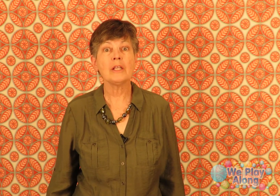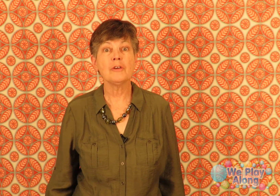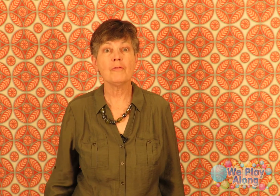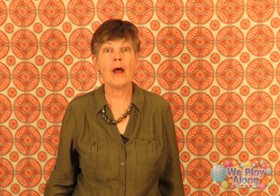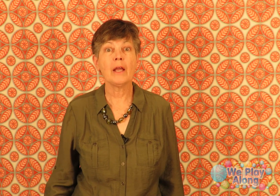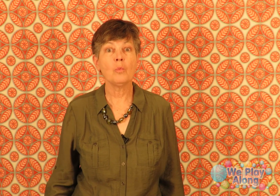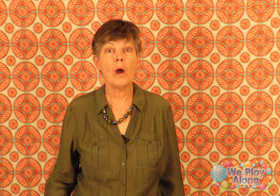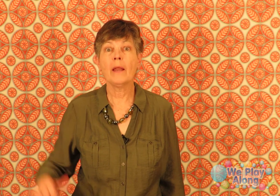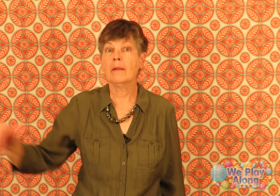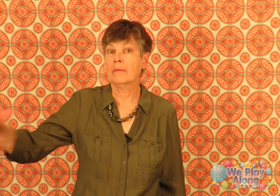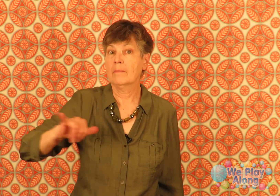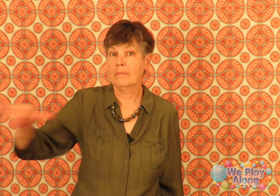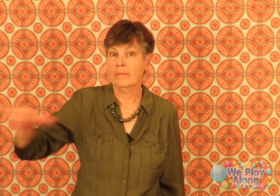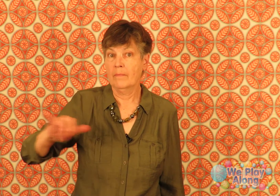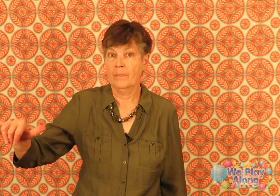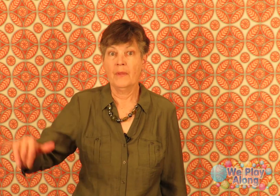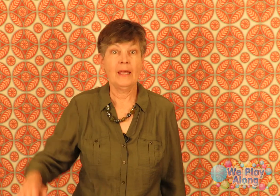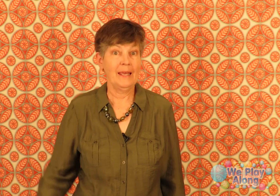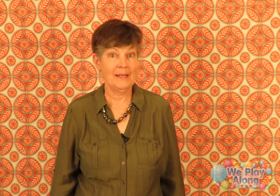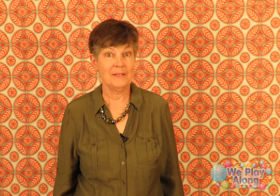to find it.